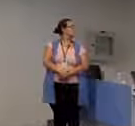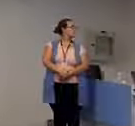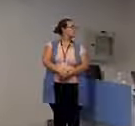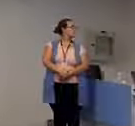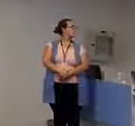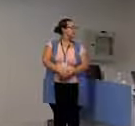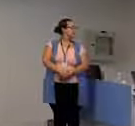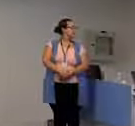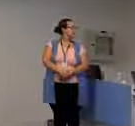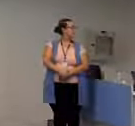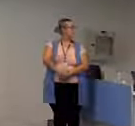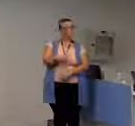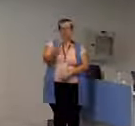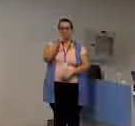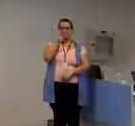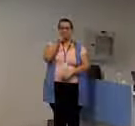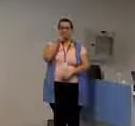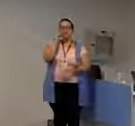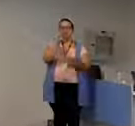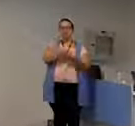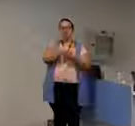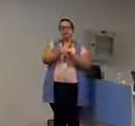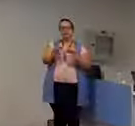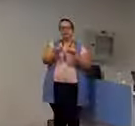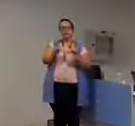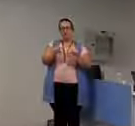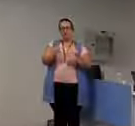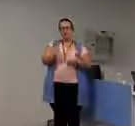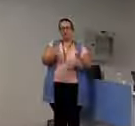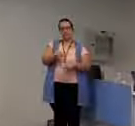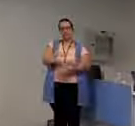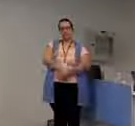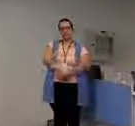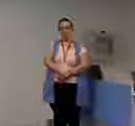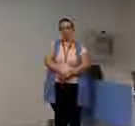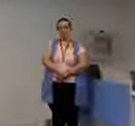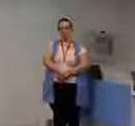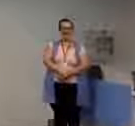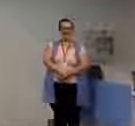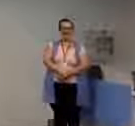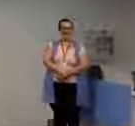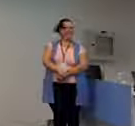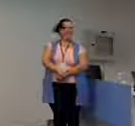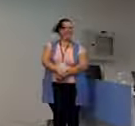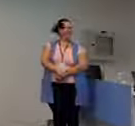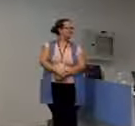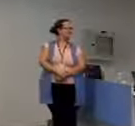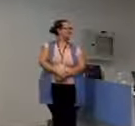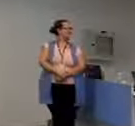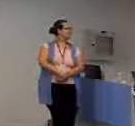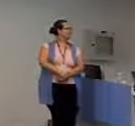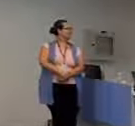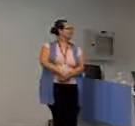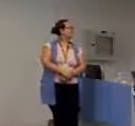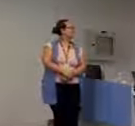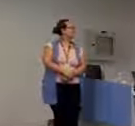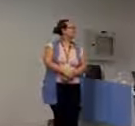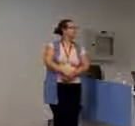efficient system on the market for modeling, production, and management. Unique,